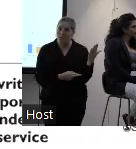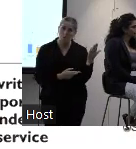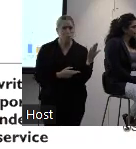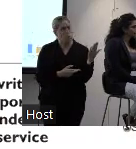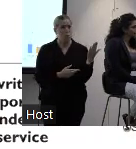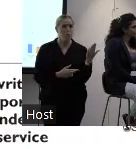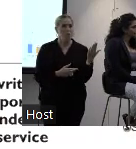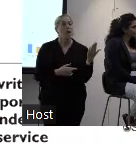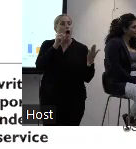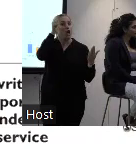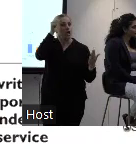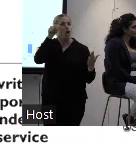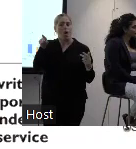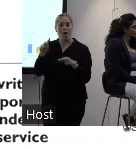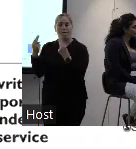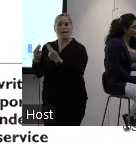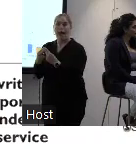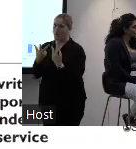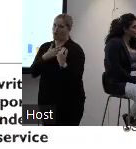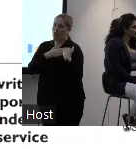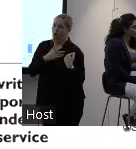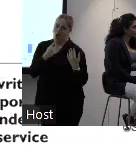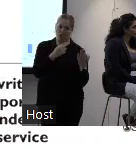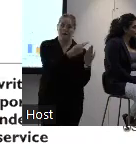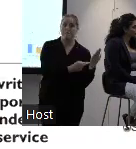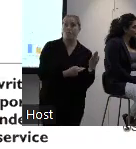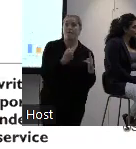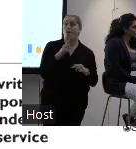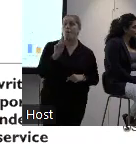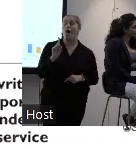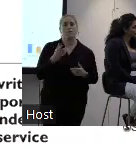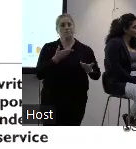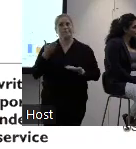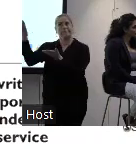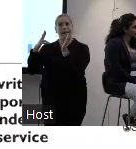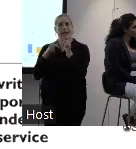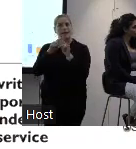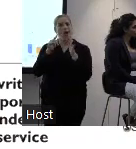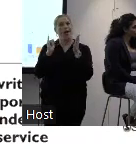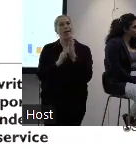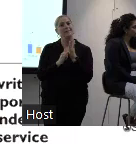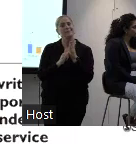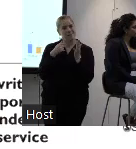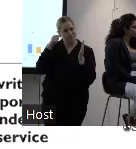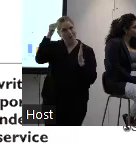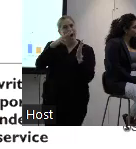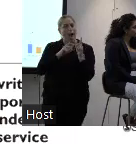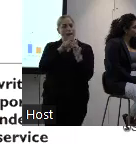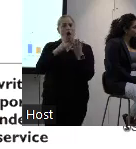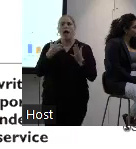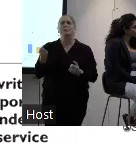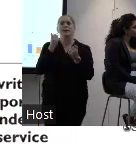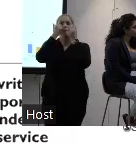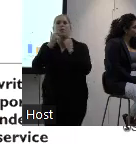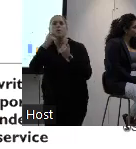it makes sense that they do need to contain a lot of detail for medical professionals, for education specialists, for the NDIS